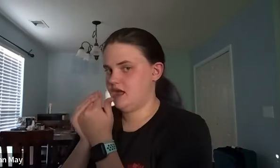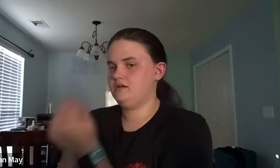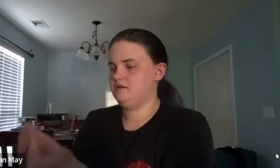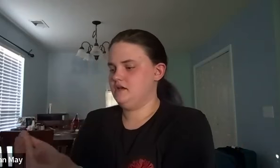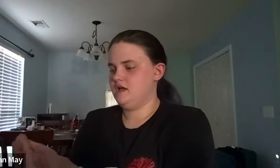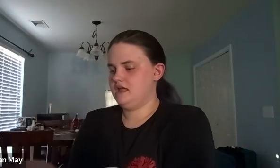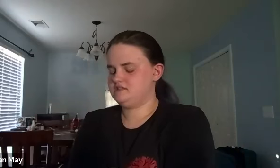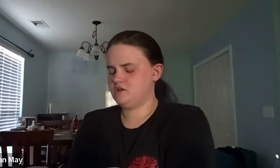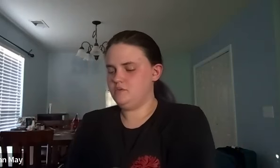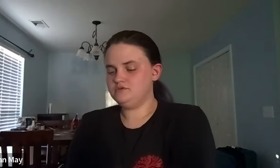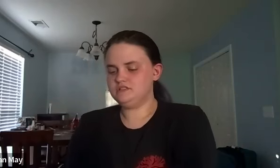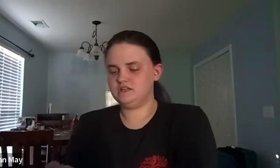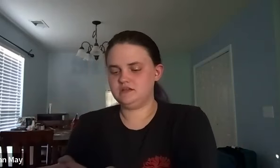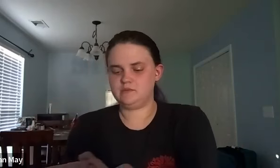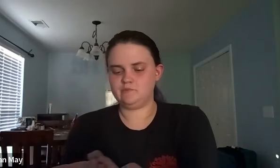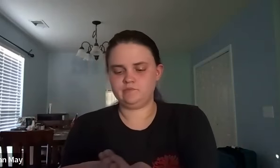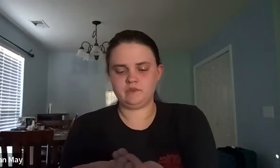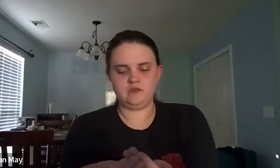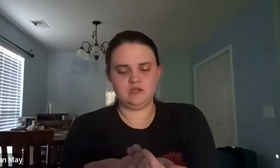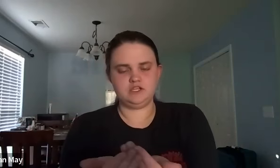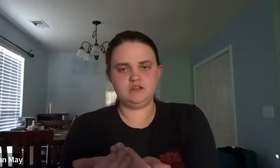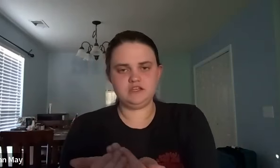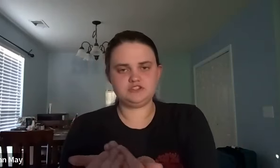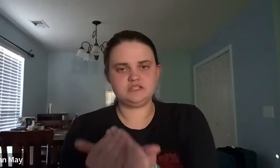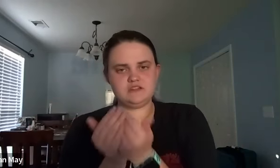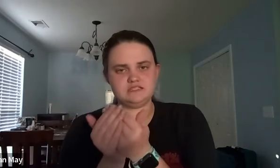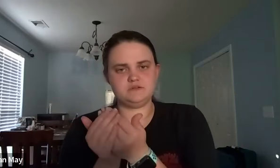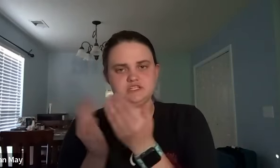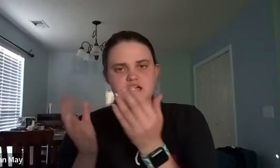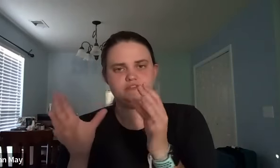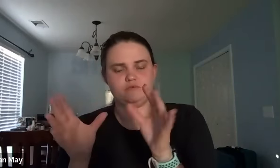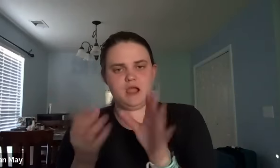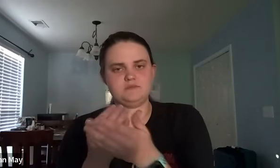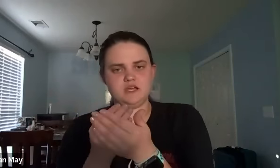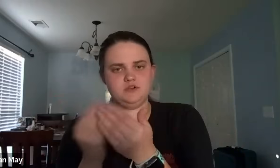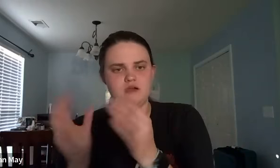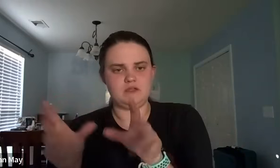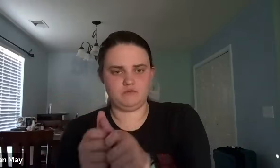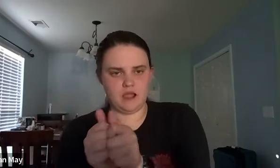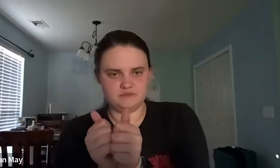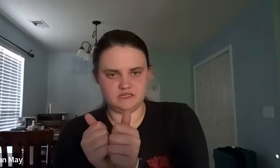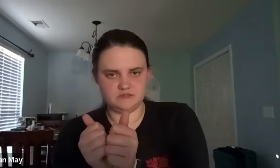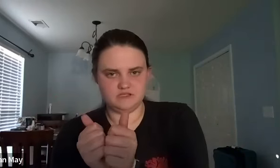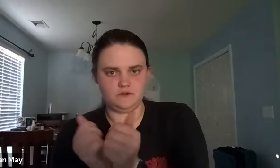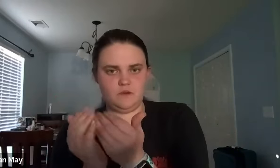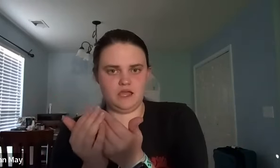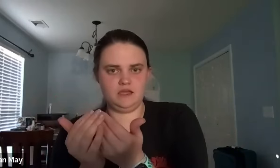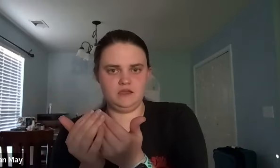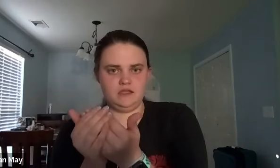Yeah, it's almost, you know, like usually a lot of sandwiches have like they're wrapped up. You have them like wrapped in a specific way, and